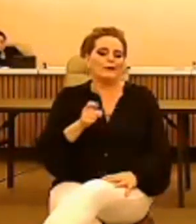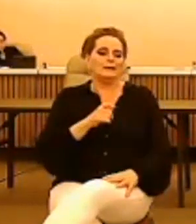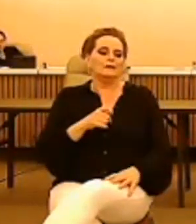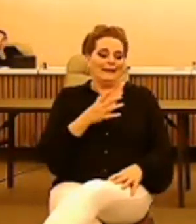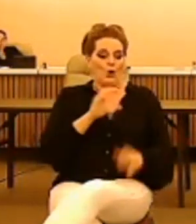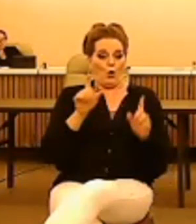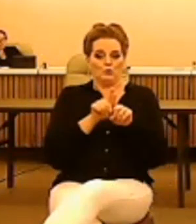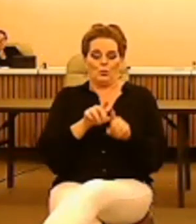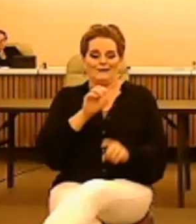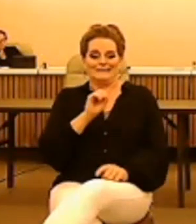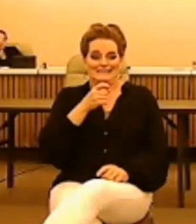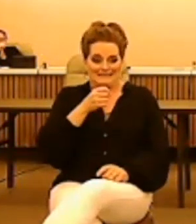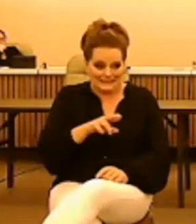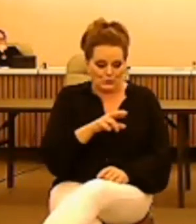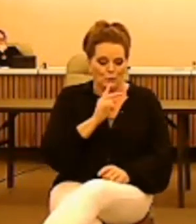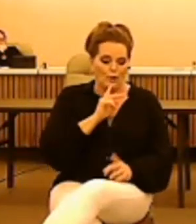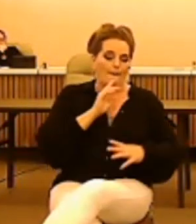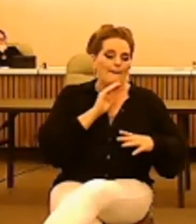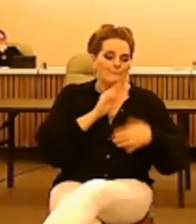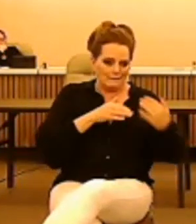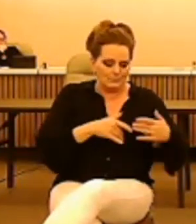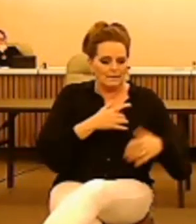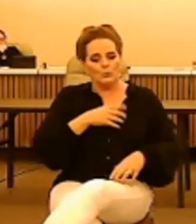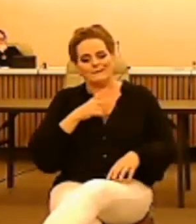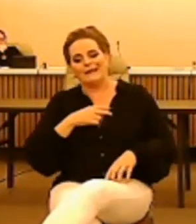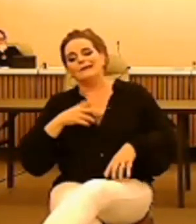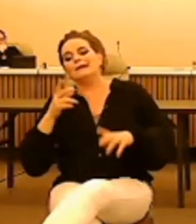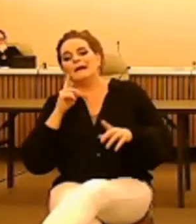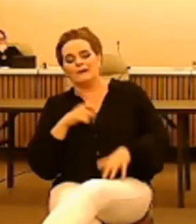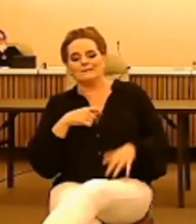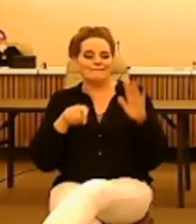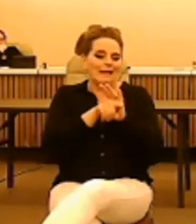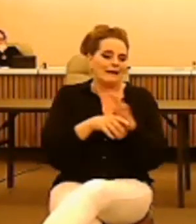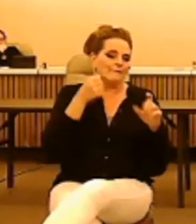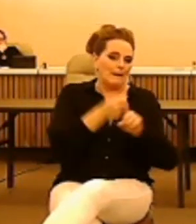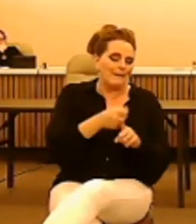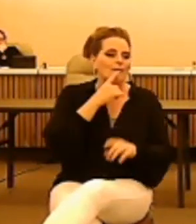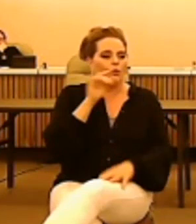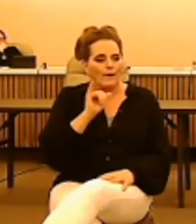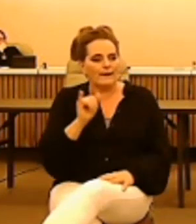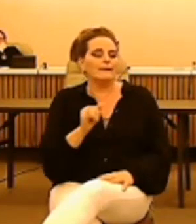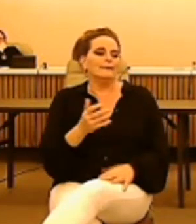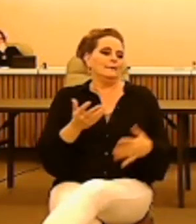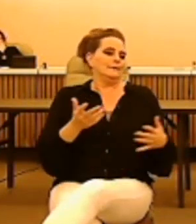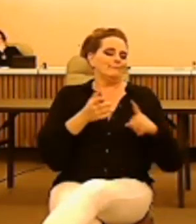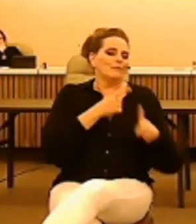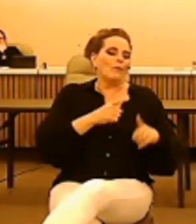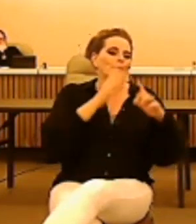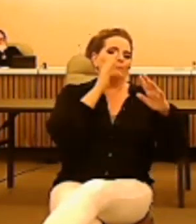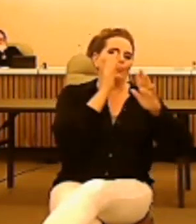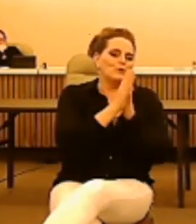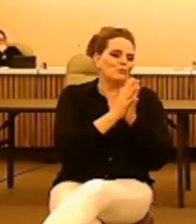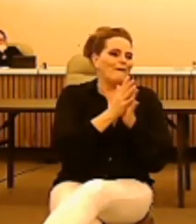seeker process, where we look and say, okay, if there's a potential adverse impact, such as from the traffic to